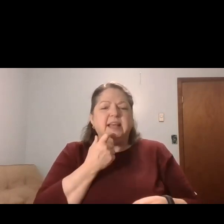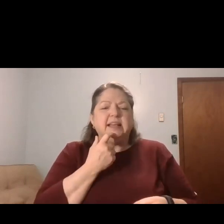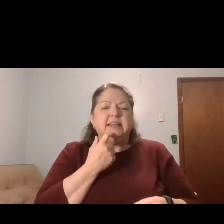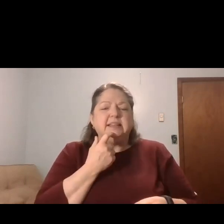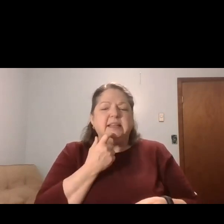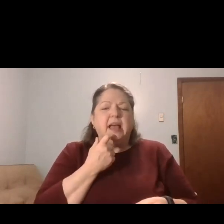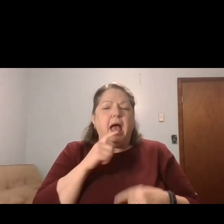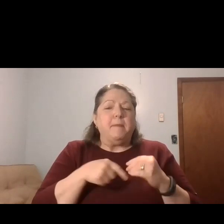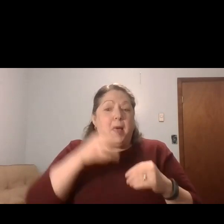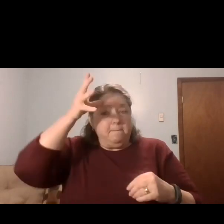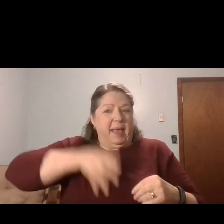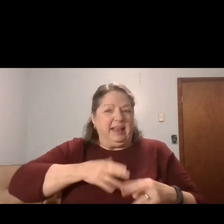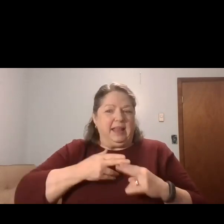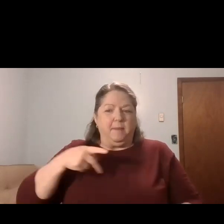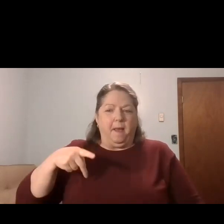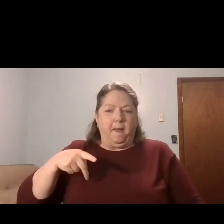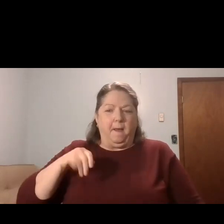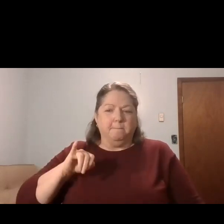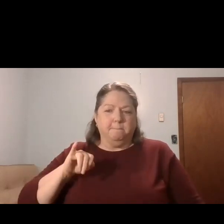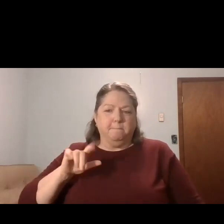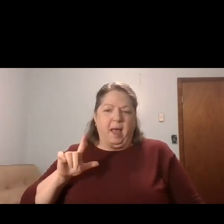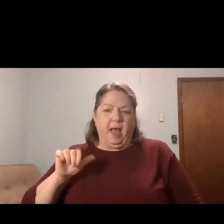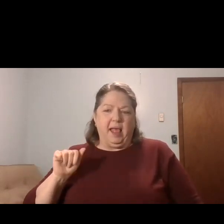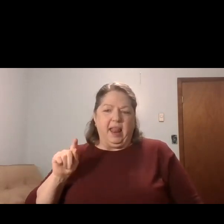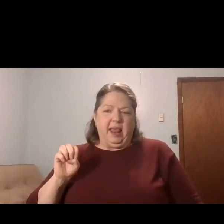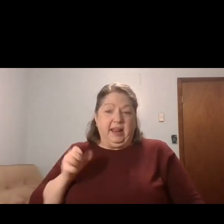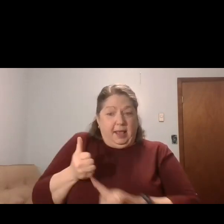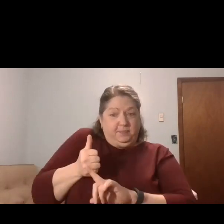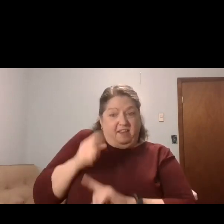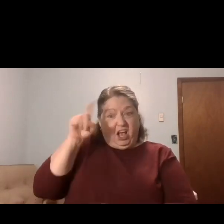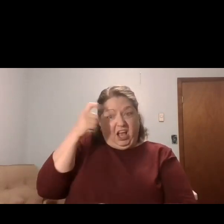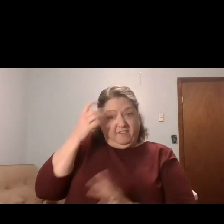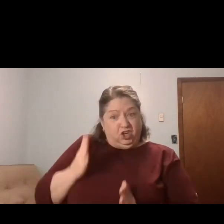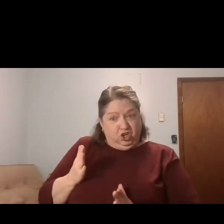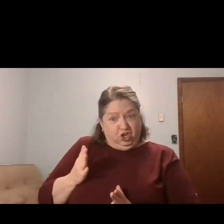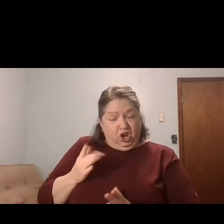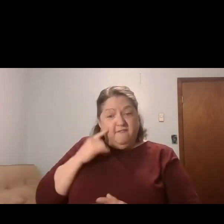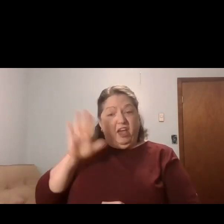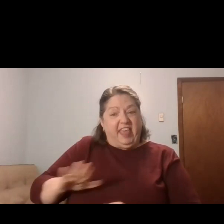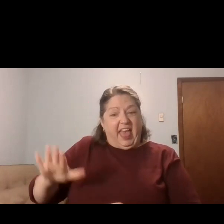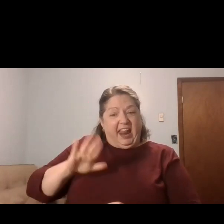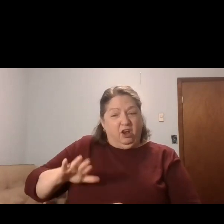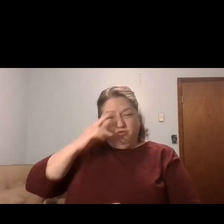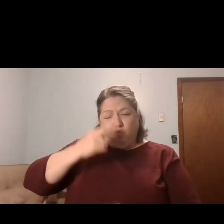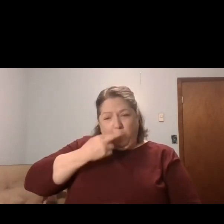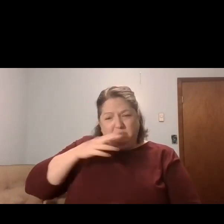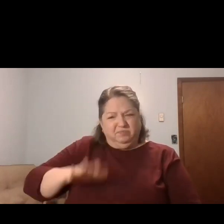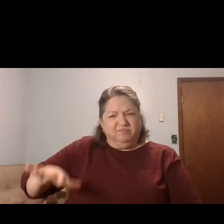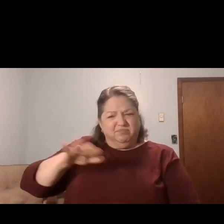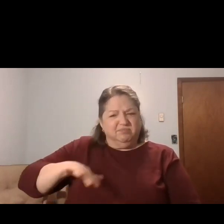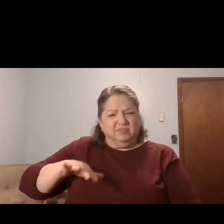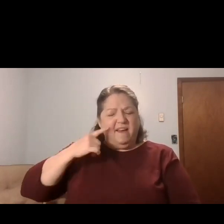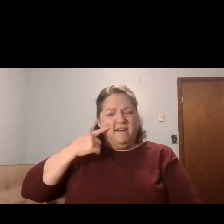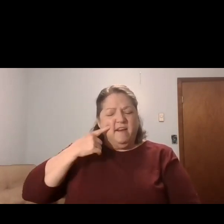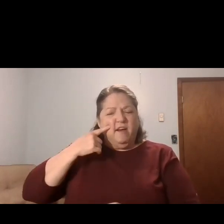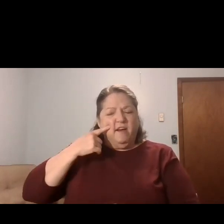Pilate, who is the governor of the Roman province of Judea, and Jesus. And a question he asks Jesus.